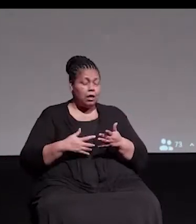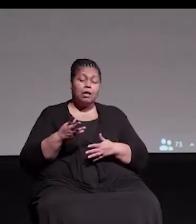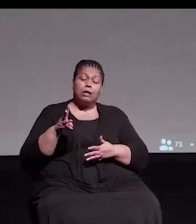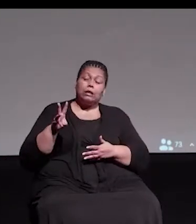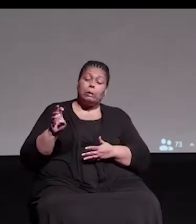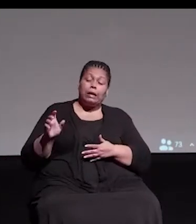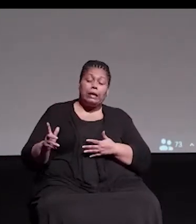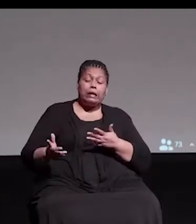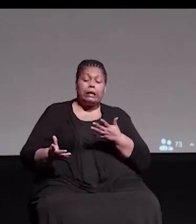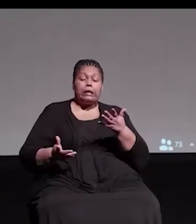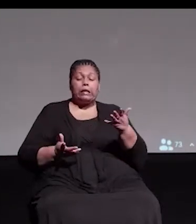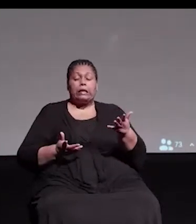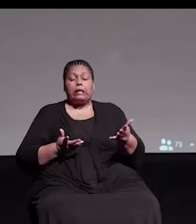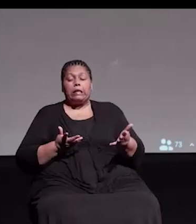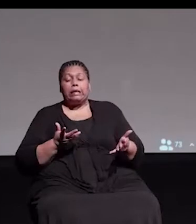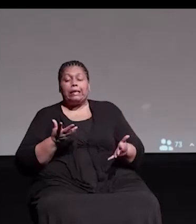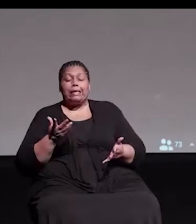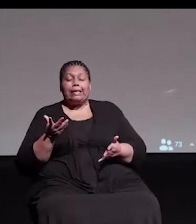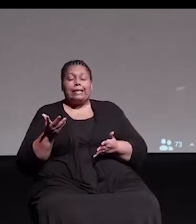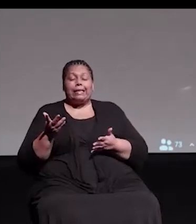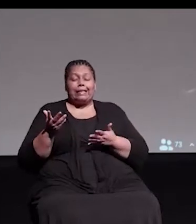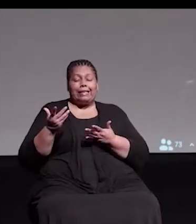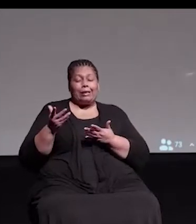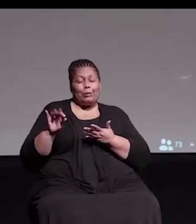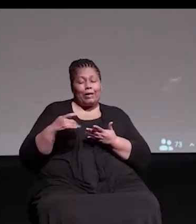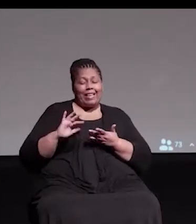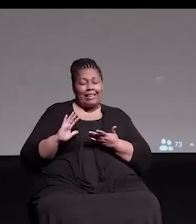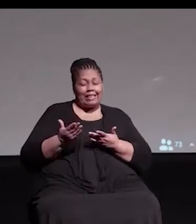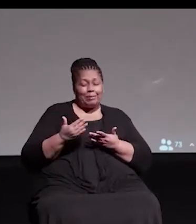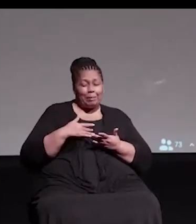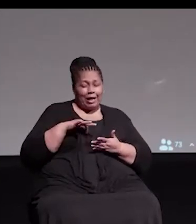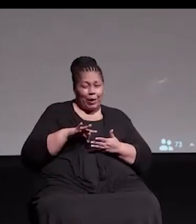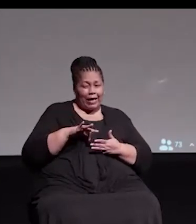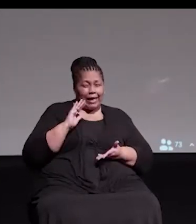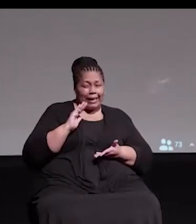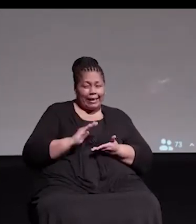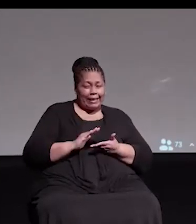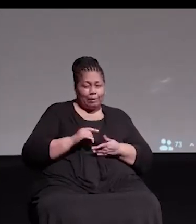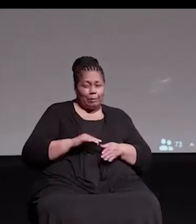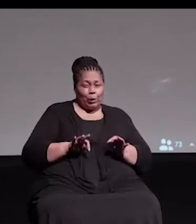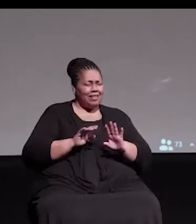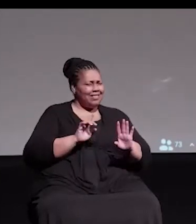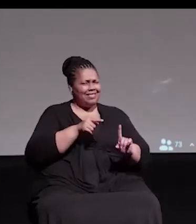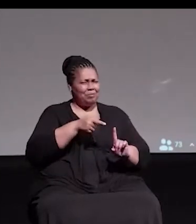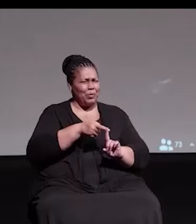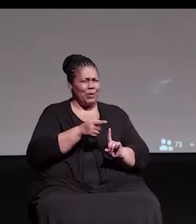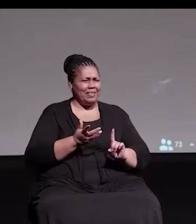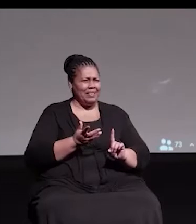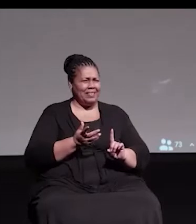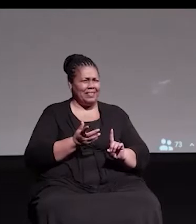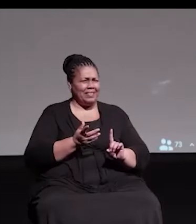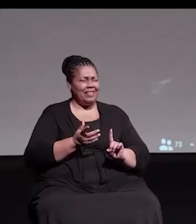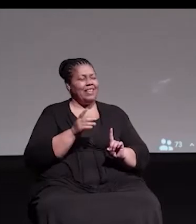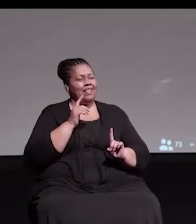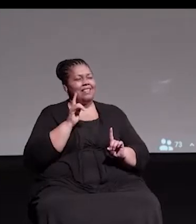well, but then, you know, I don't know if that makes my credit seem less important. And that's not what it is. So I think